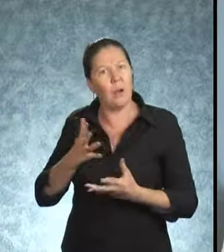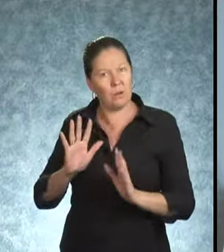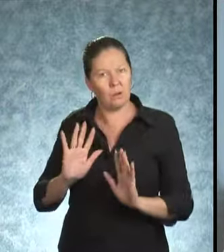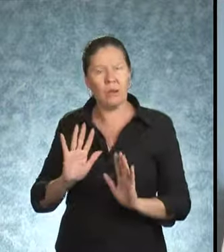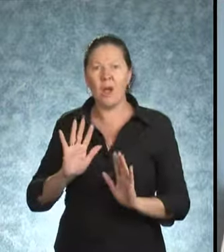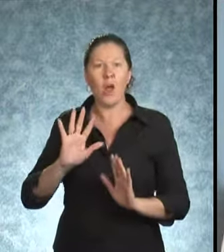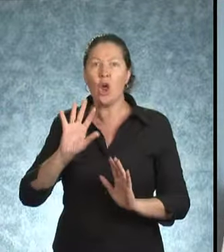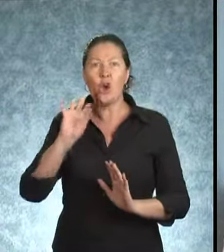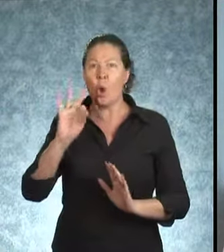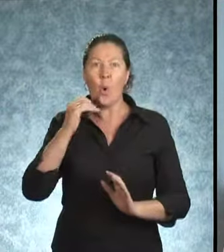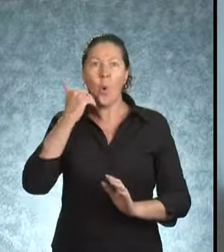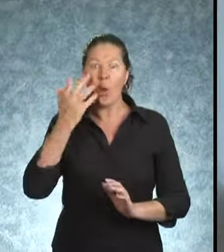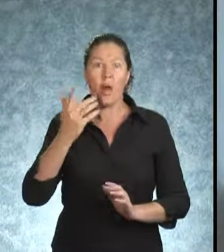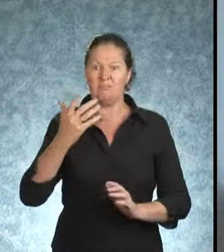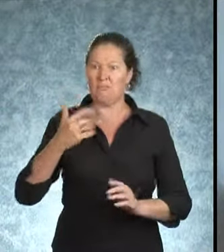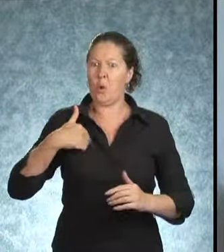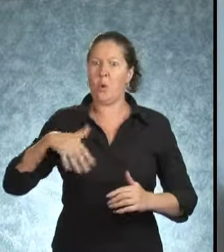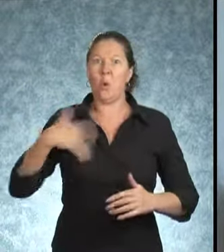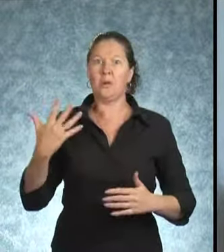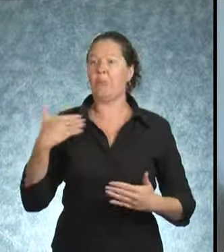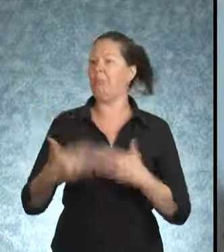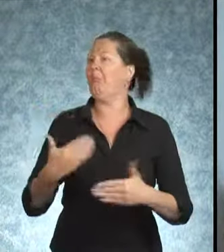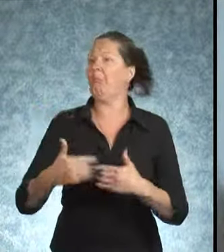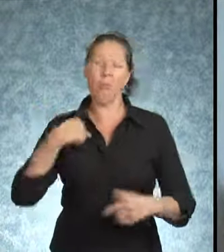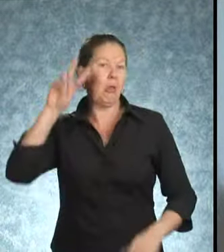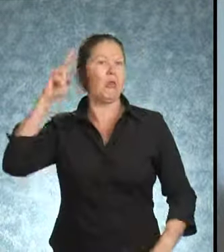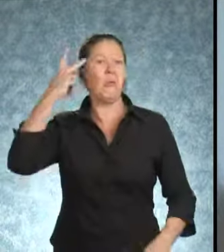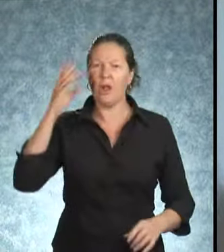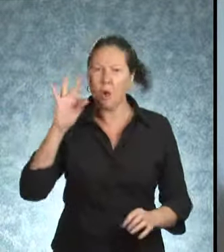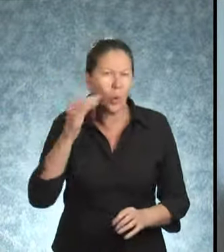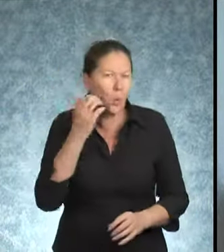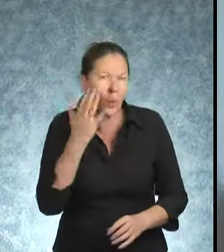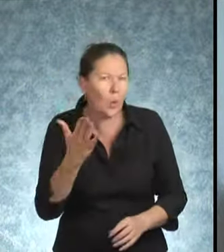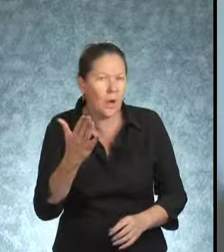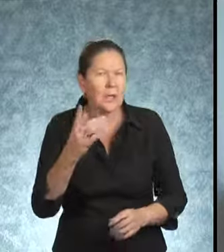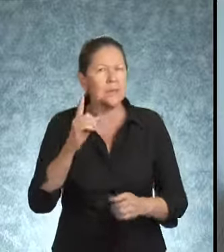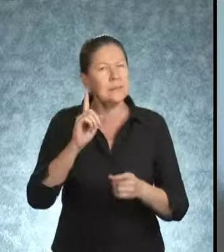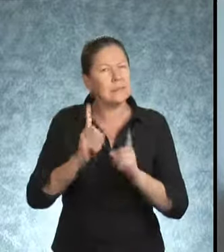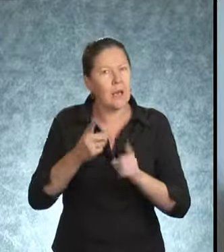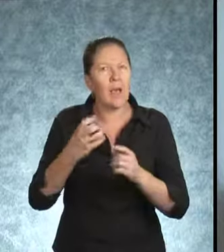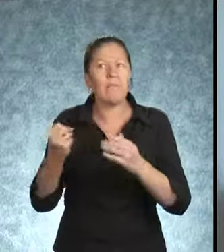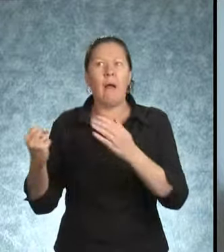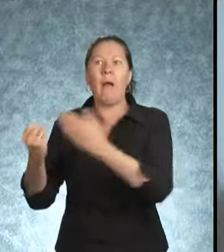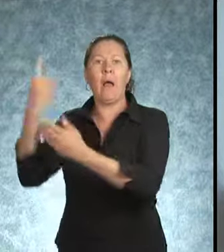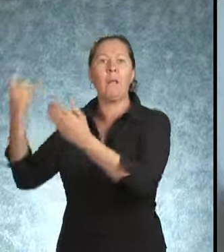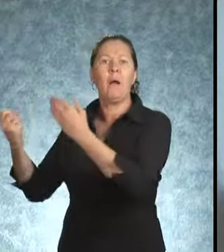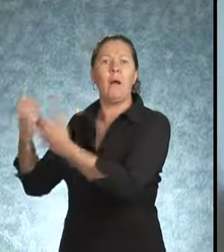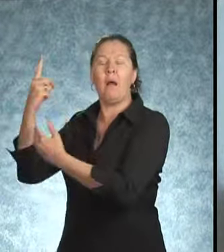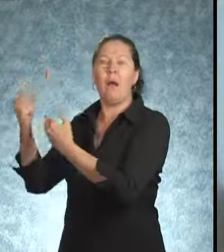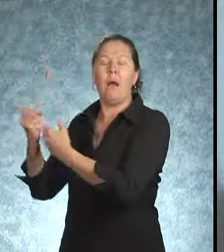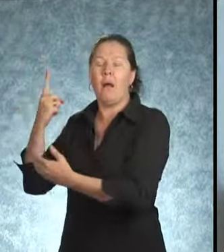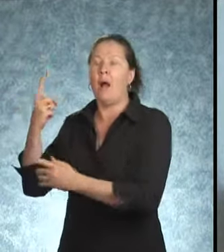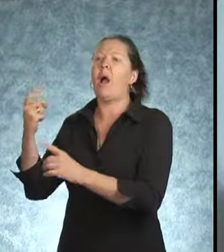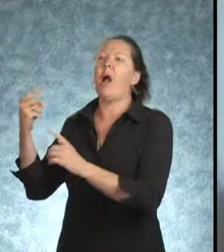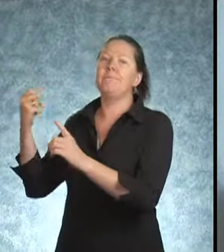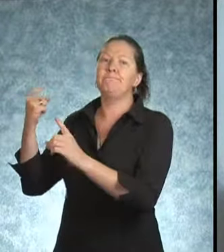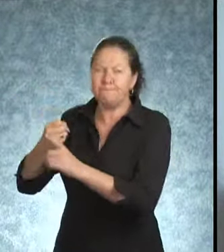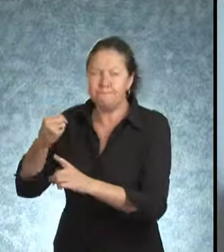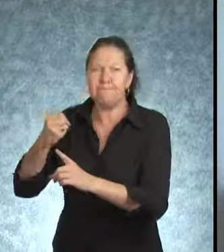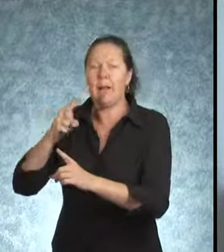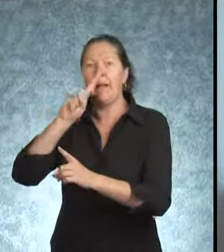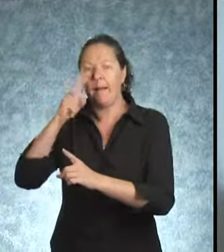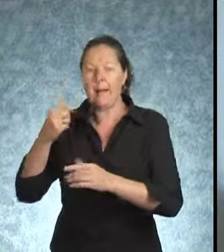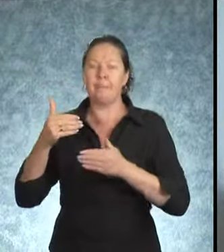I don't want to go ahead with the agreement or I've changed my mind. Sometimes there are external things that impact on